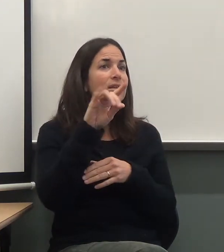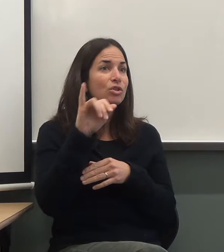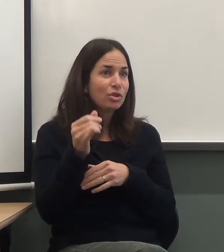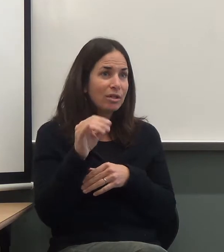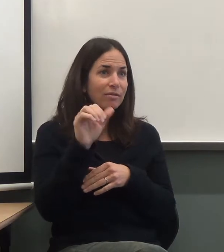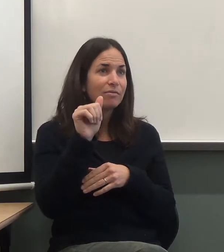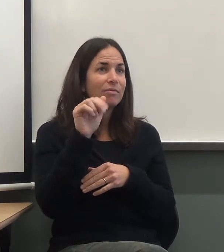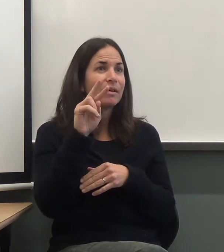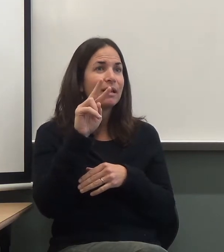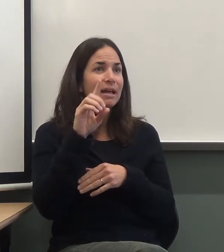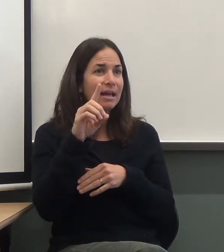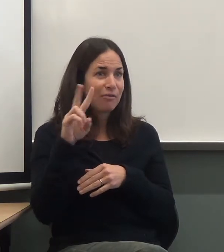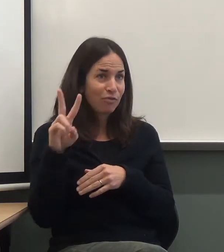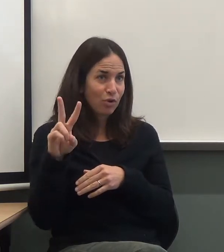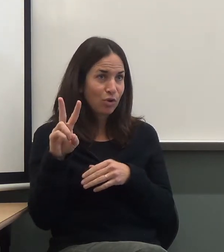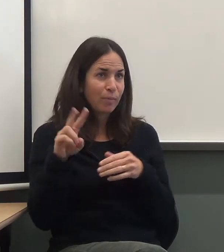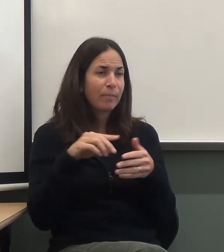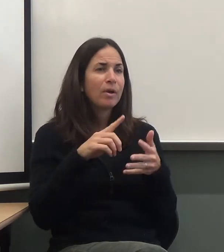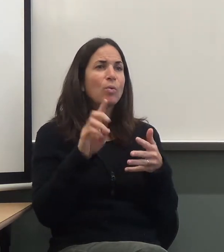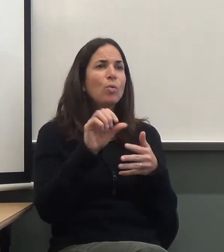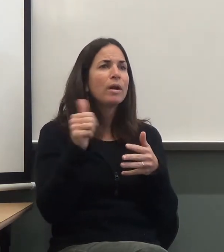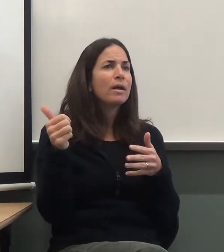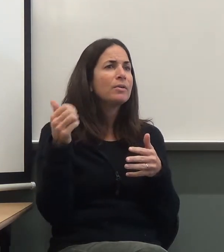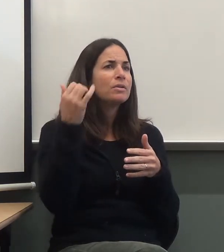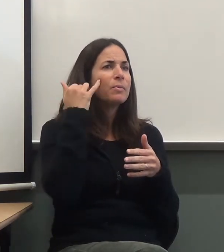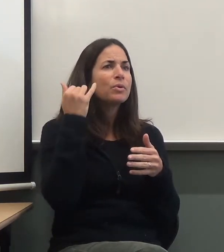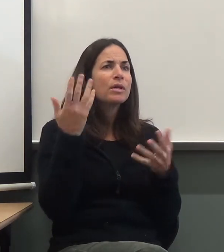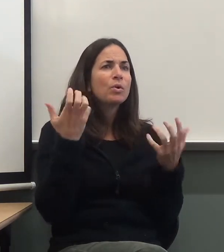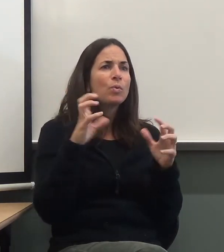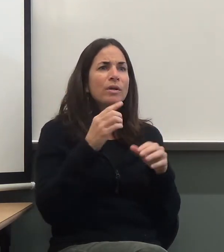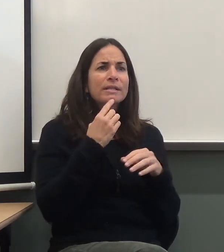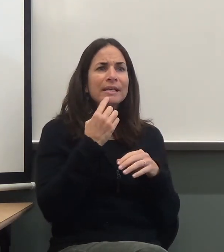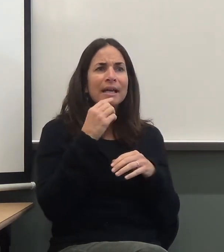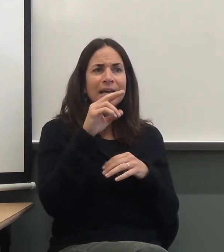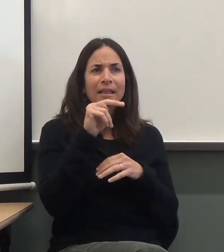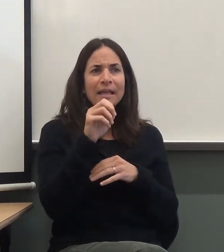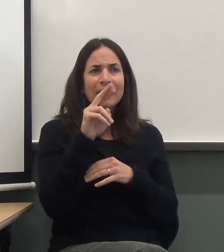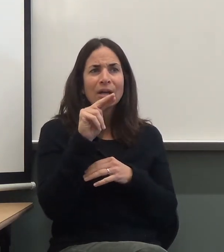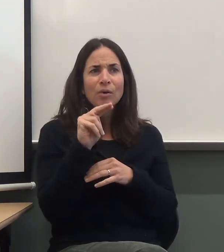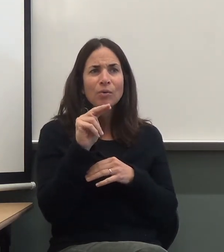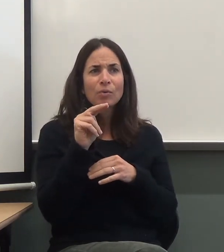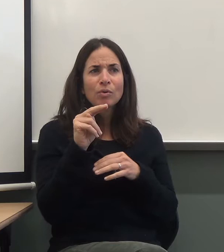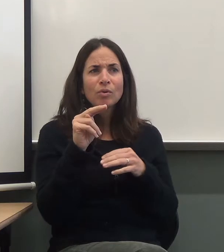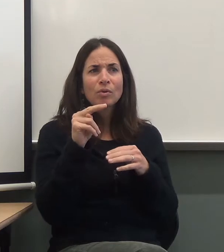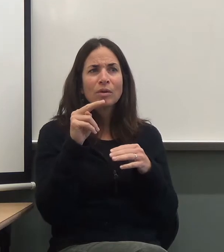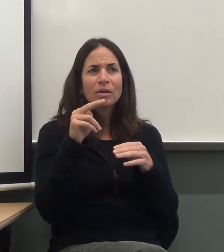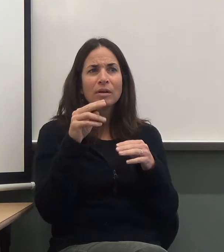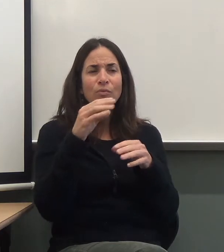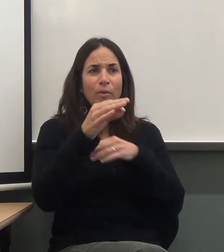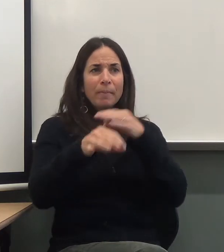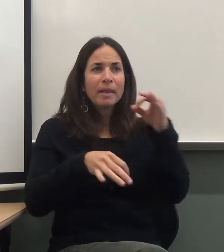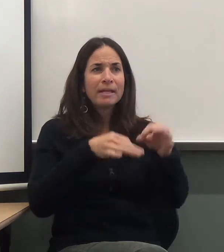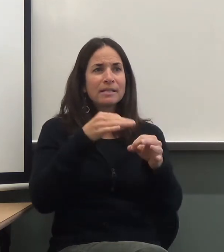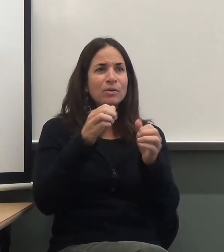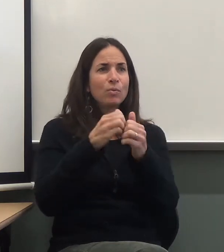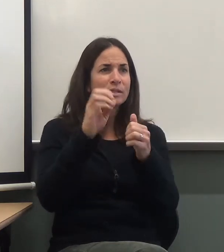else. More specifically, what if I don't want to say my noun? What am I going to write? What if I want to replace it with something else? Pronoun.